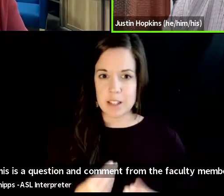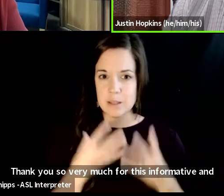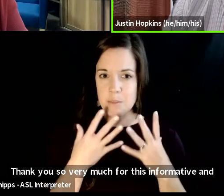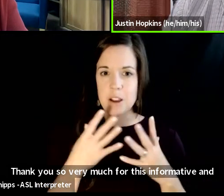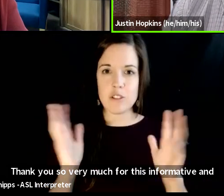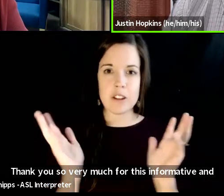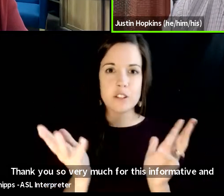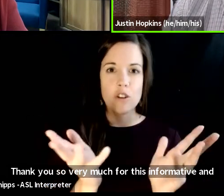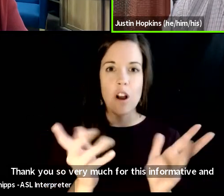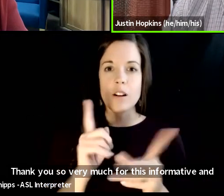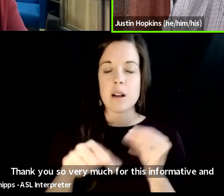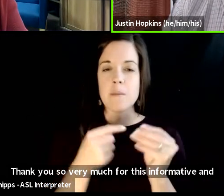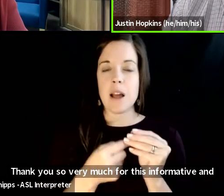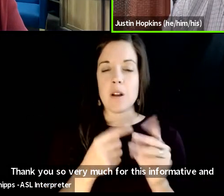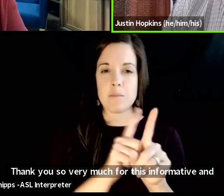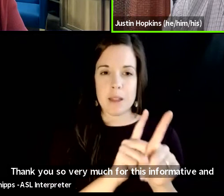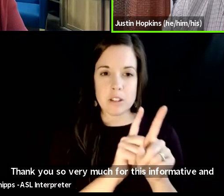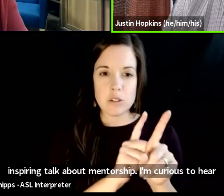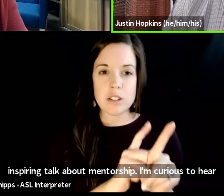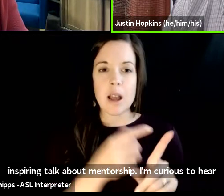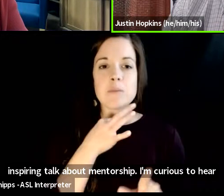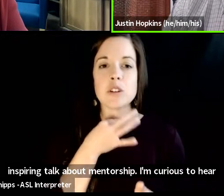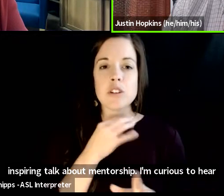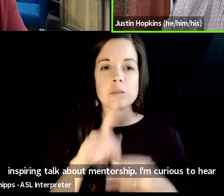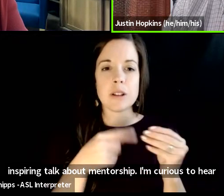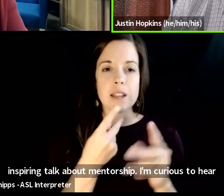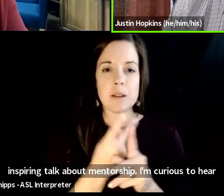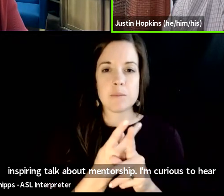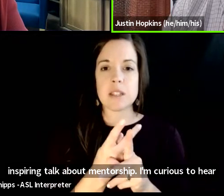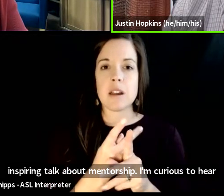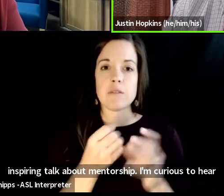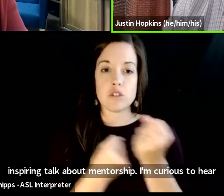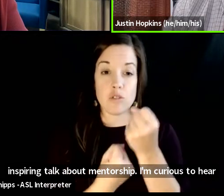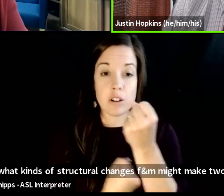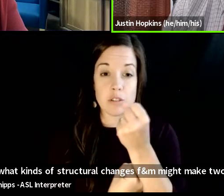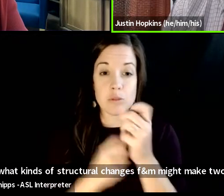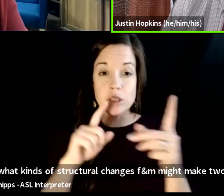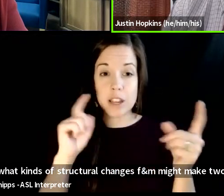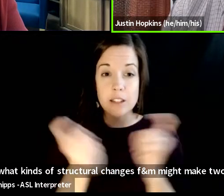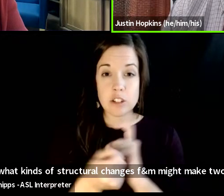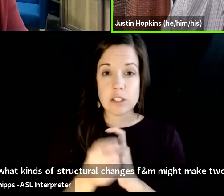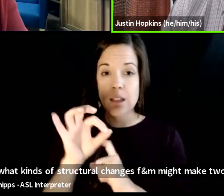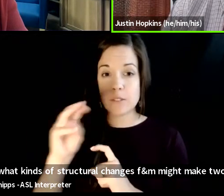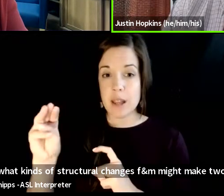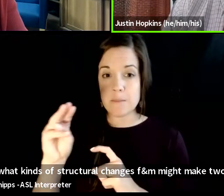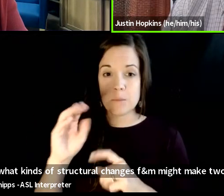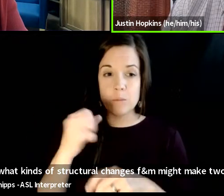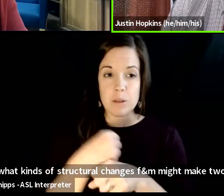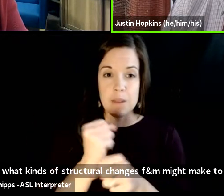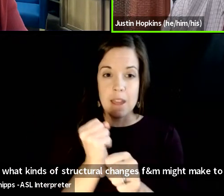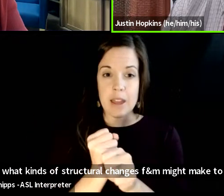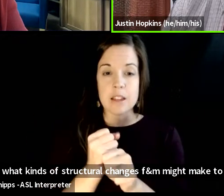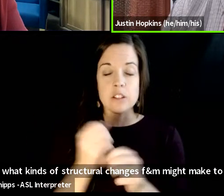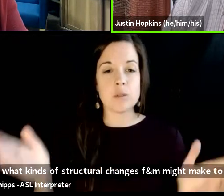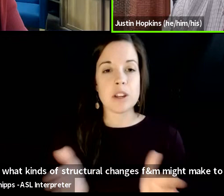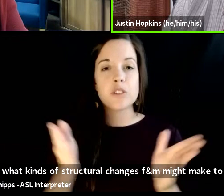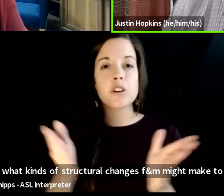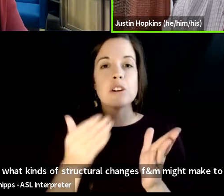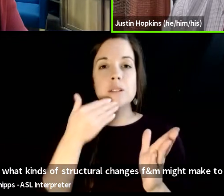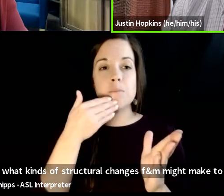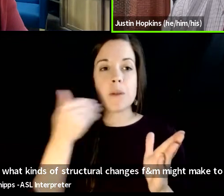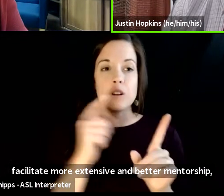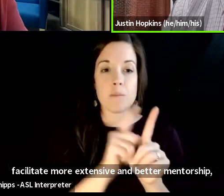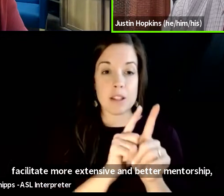mentorship. I'm curious to hear what kinds of structural changes F&M might make to facilitate more extensive and better mentorship, both